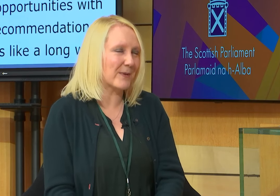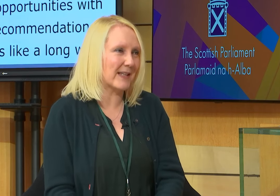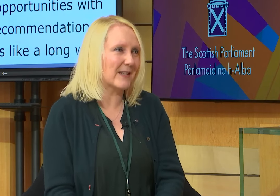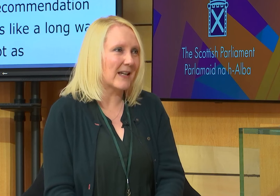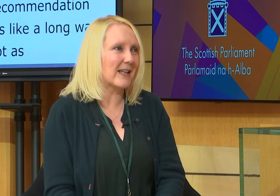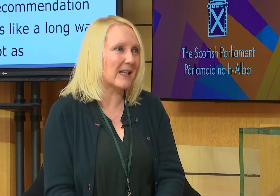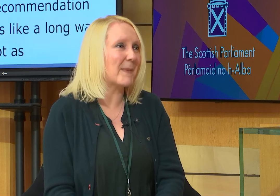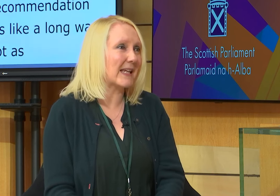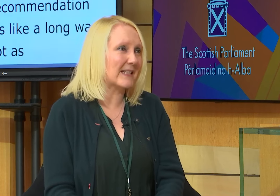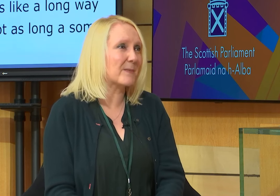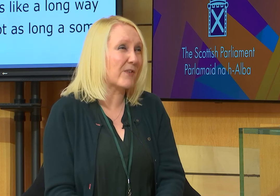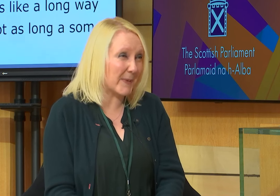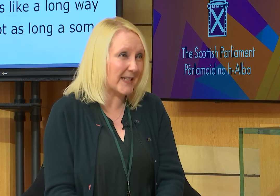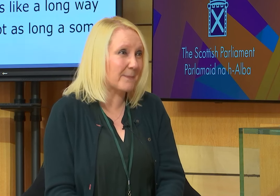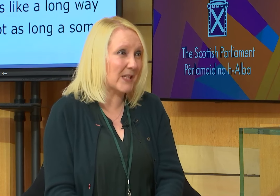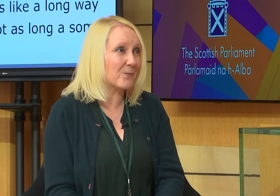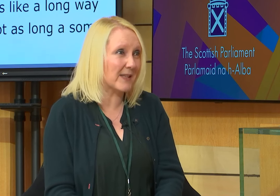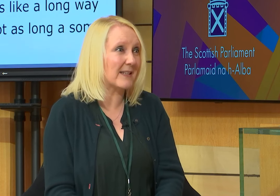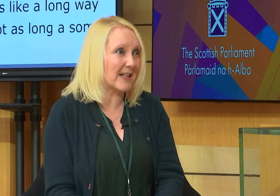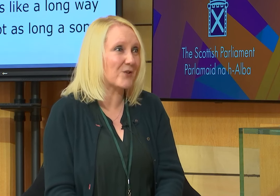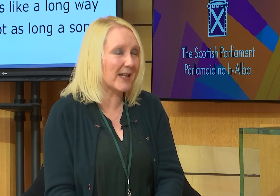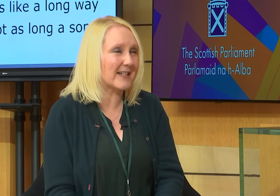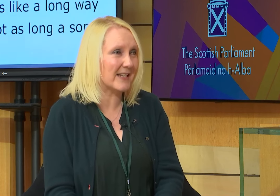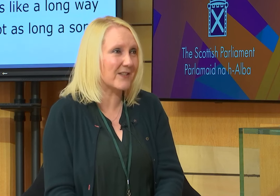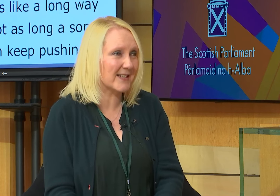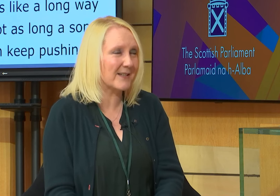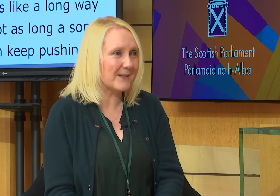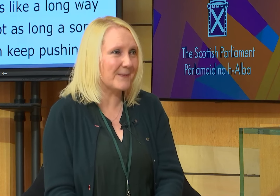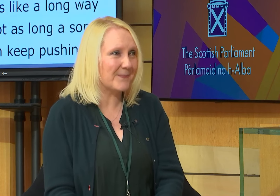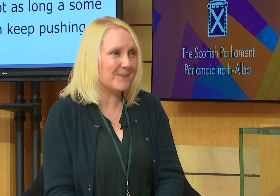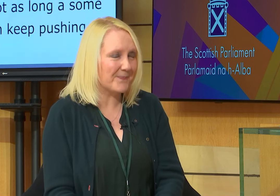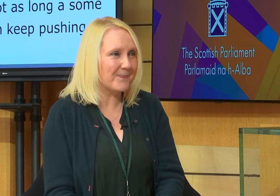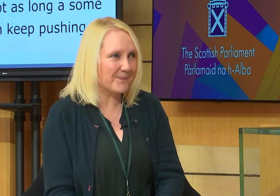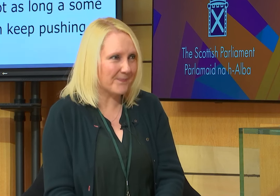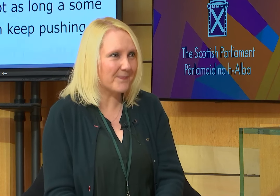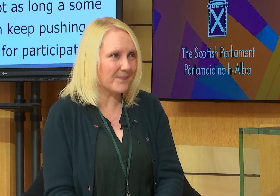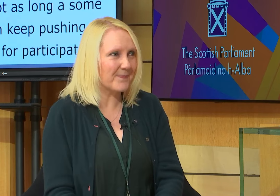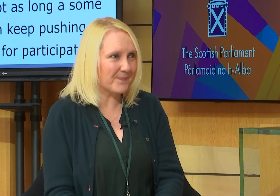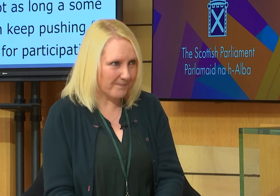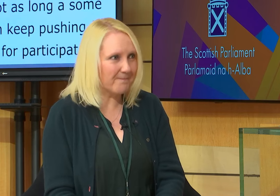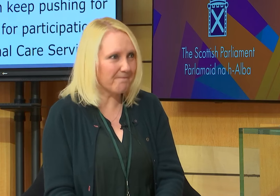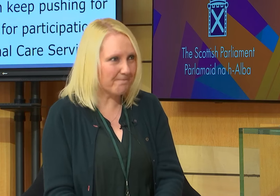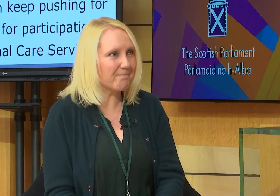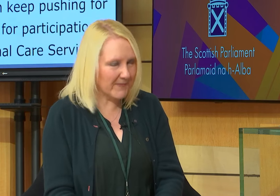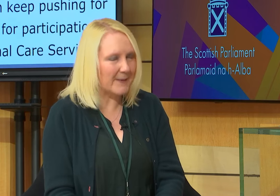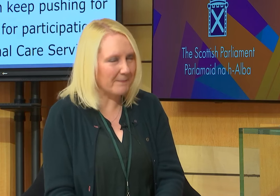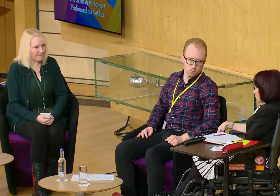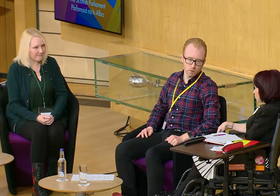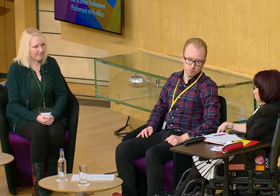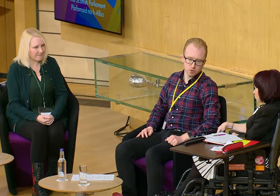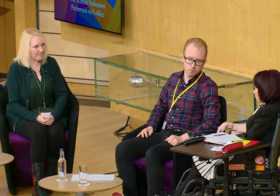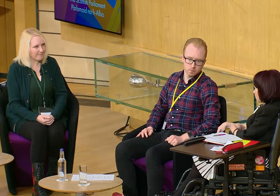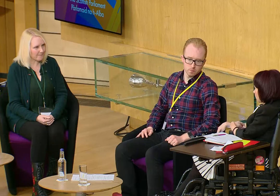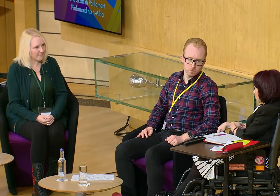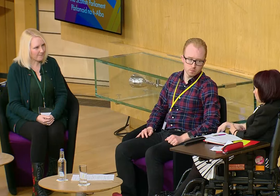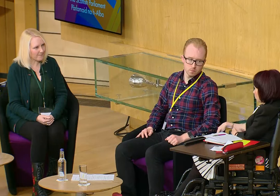for it within the kind of mechanisms for participation within the National Care Service. I think there'll be opportunities within that bill when it comes to